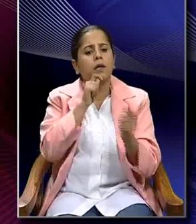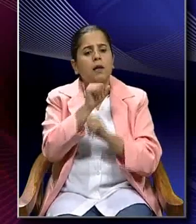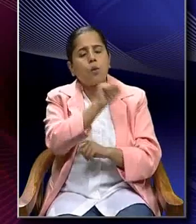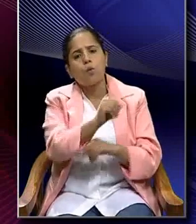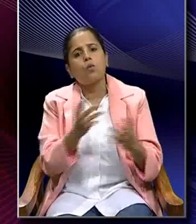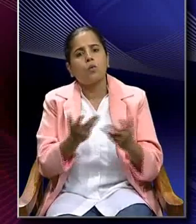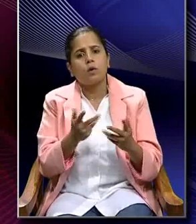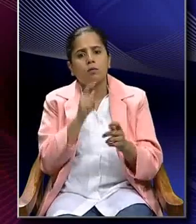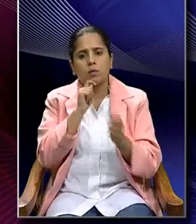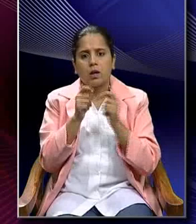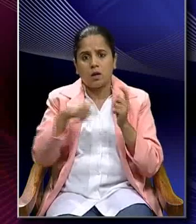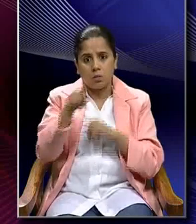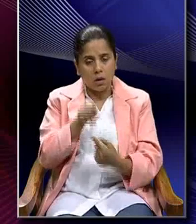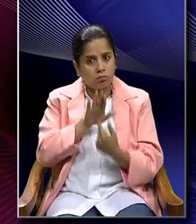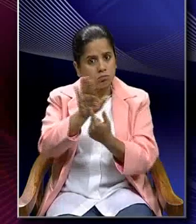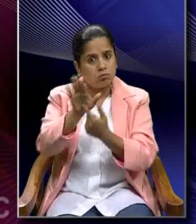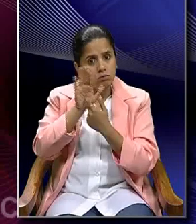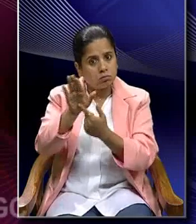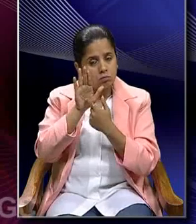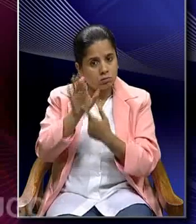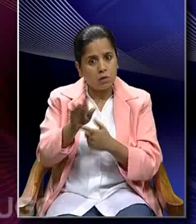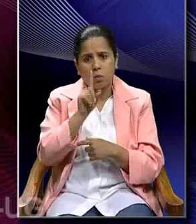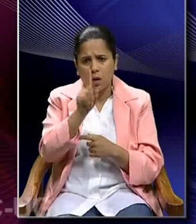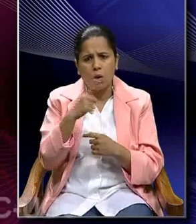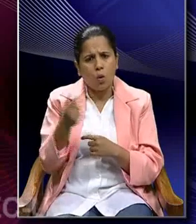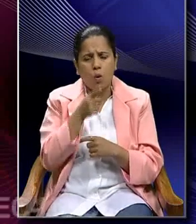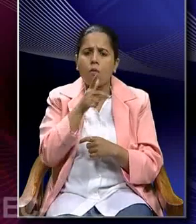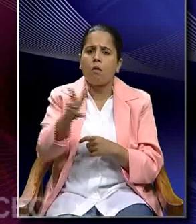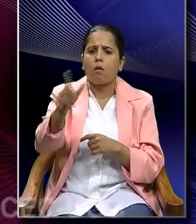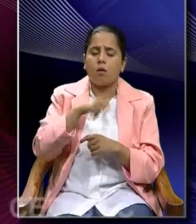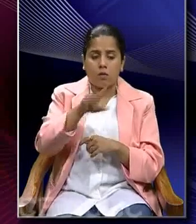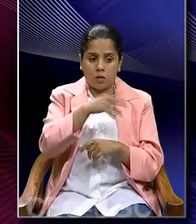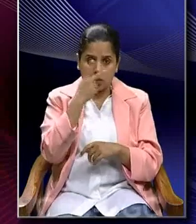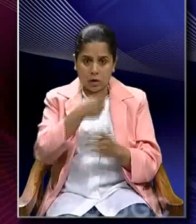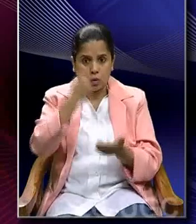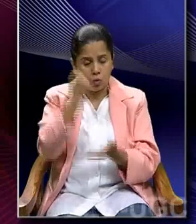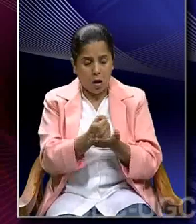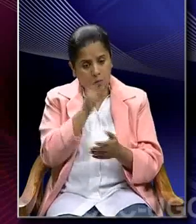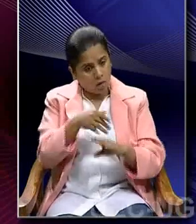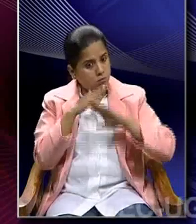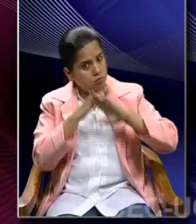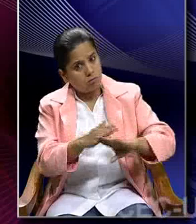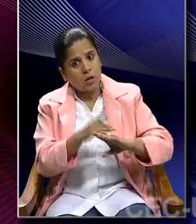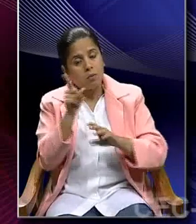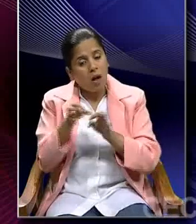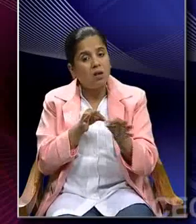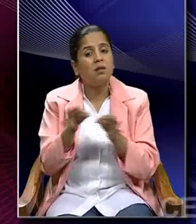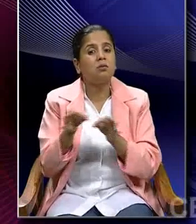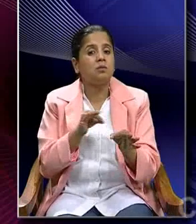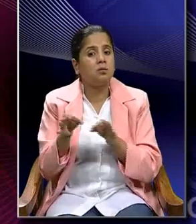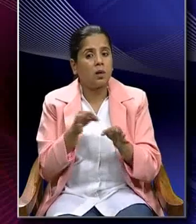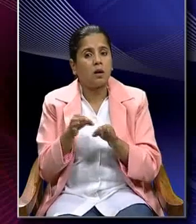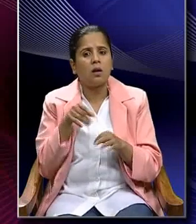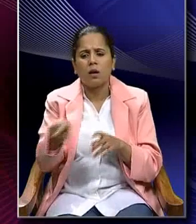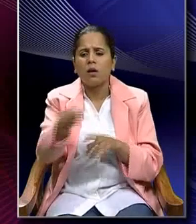The media has to campaign, but the media shouldn't just tell you that, look, the rights have to be defended. They have to explain what is